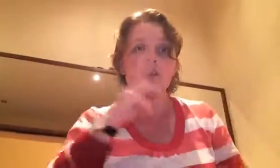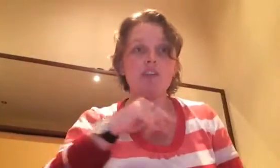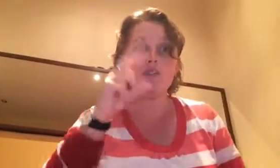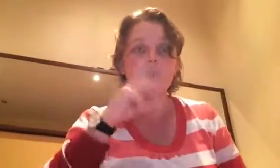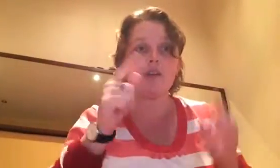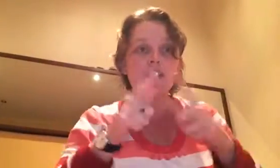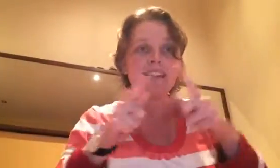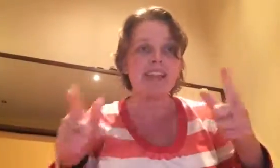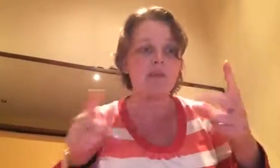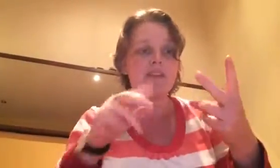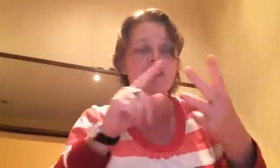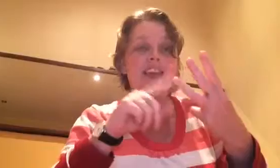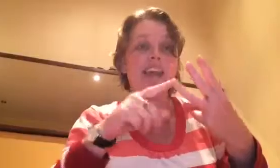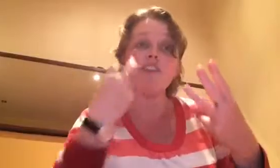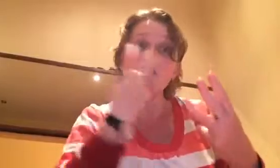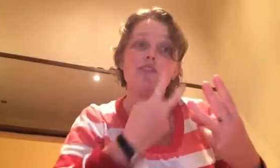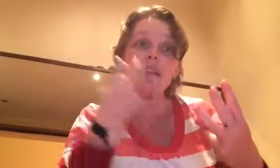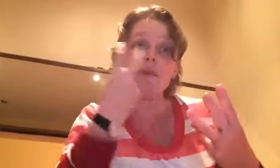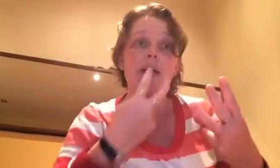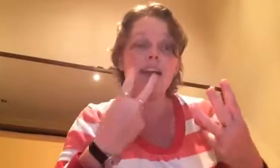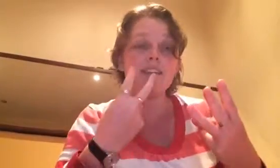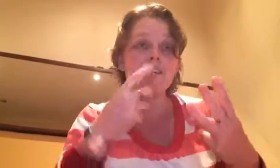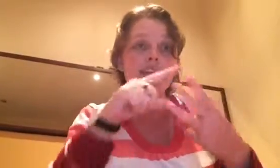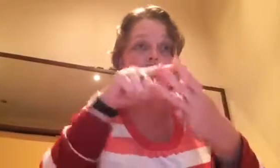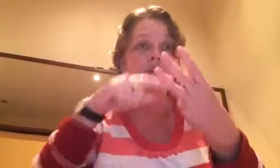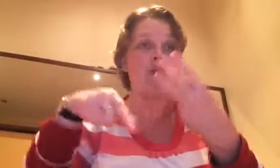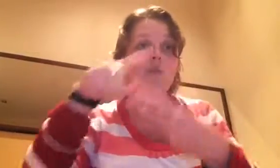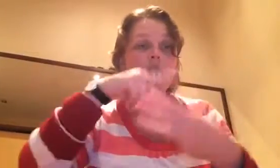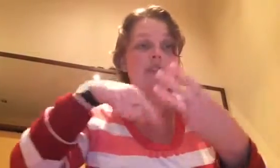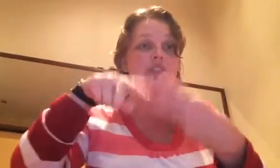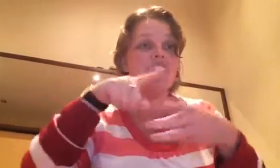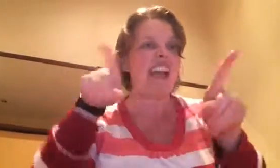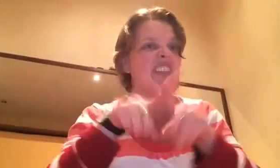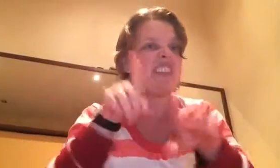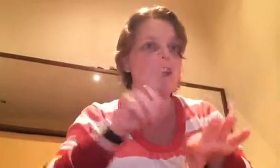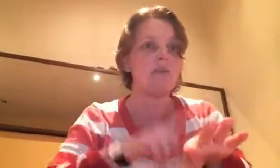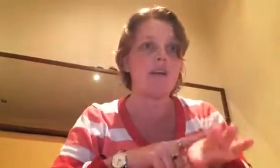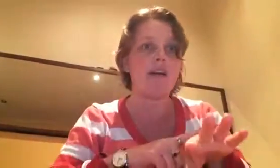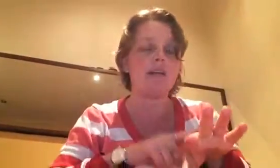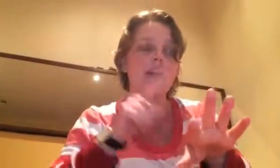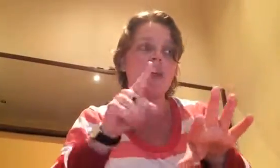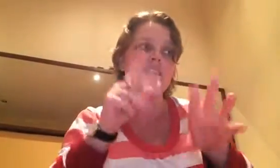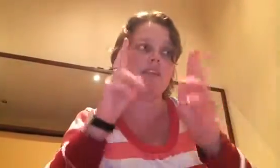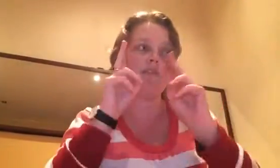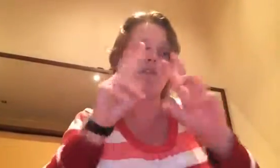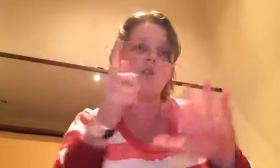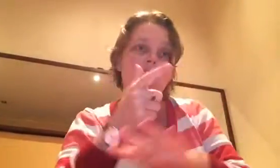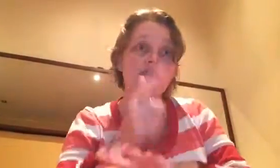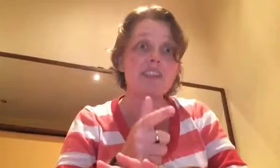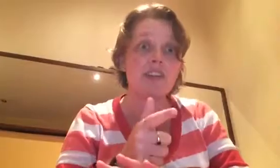can do spoken language, and you can do lip patterns all sort of at the same time. And if you watch the